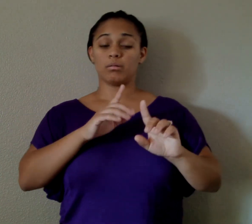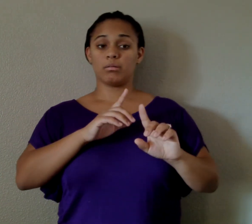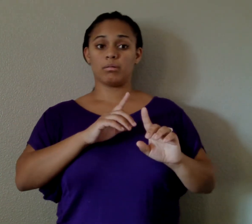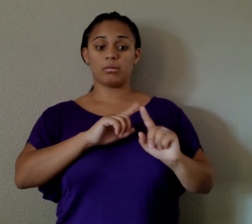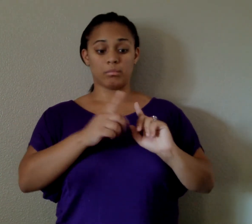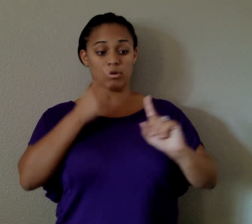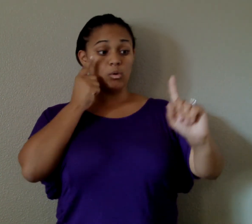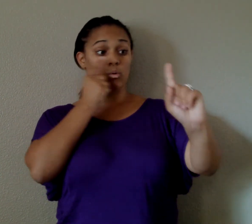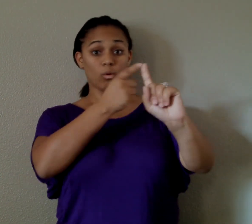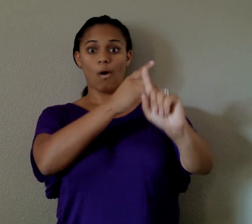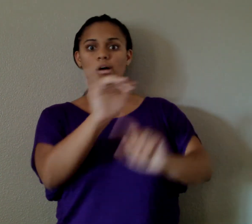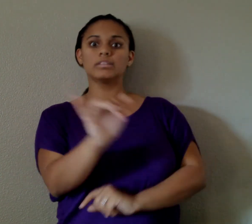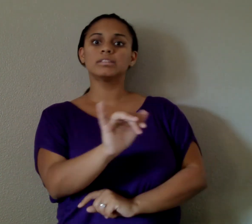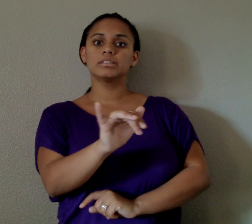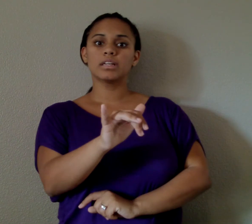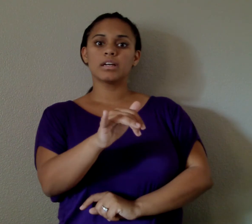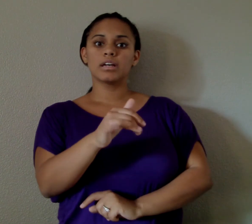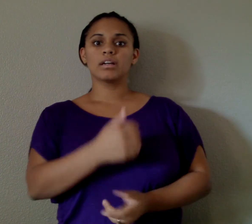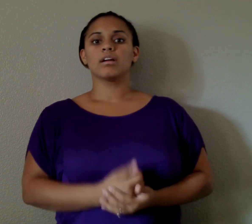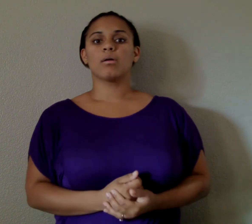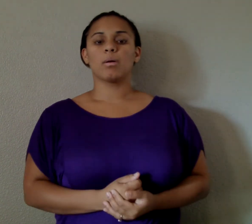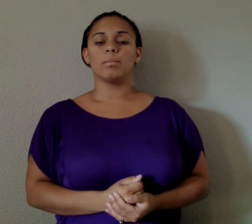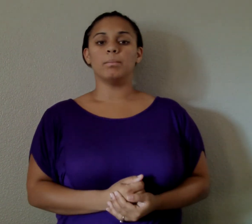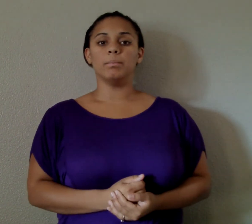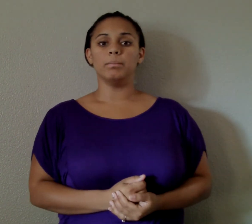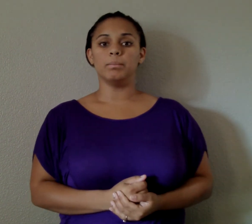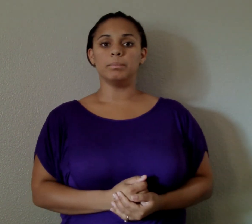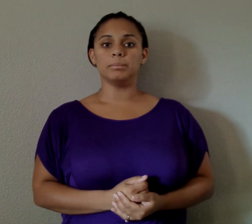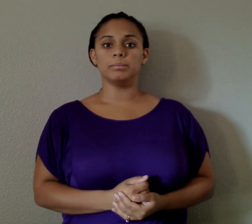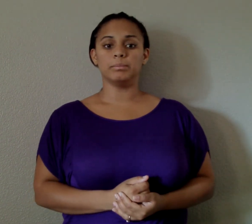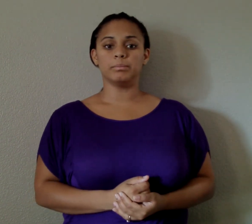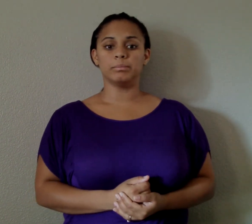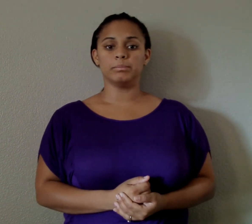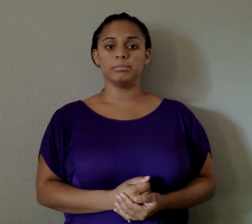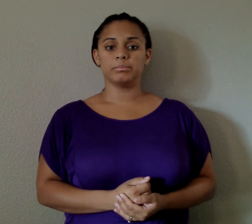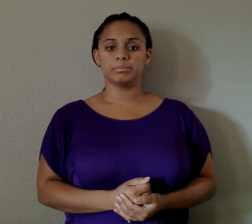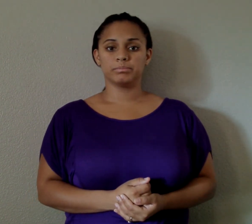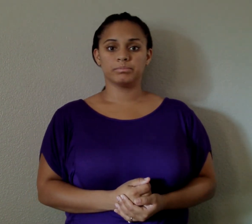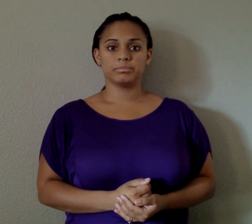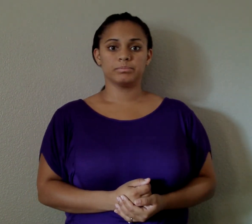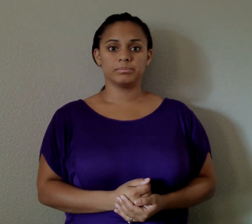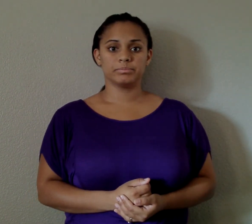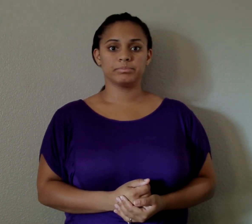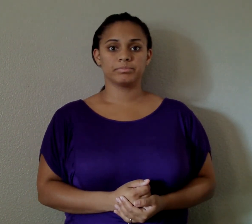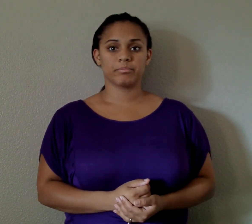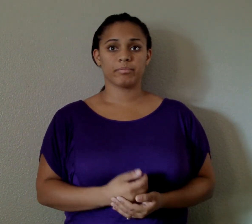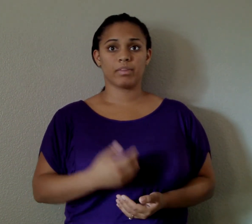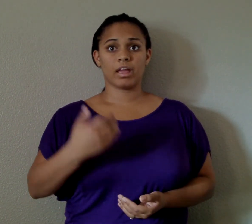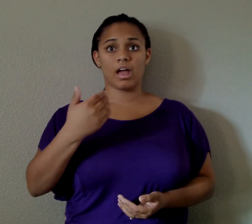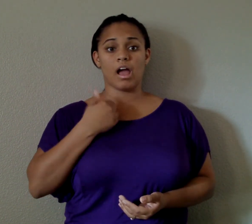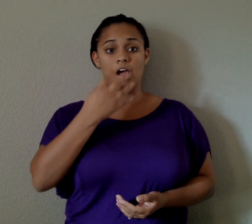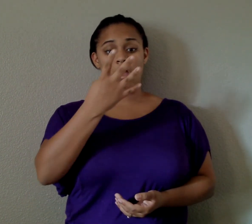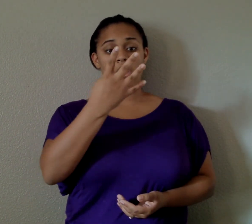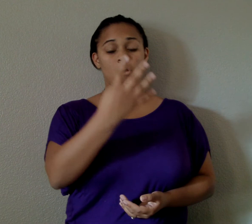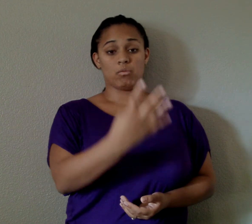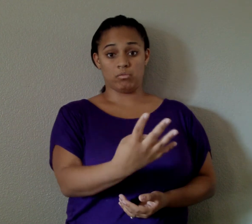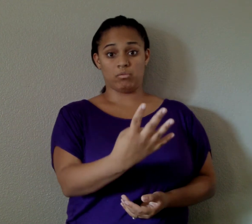my students. So what I do with this class is I have 4 content areas that I determine